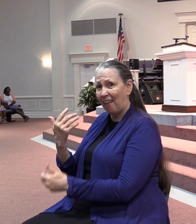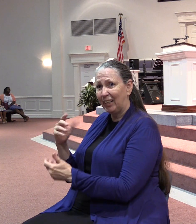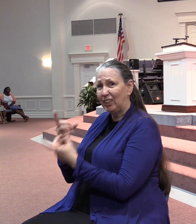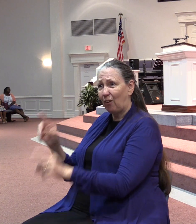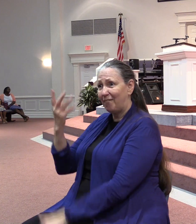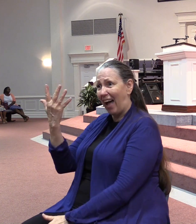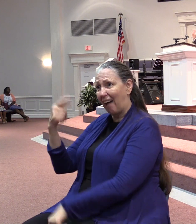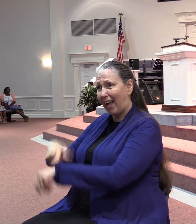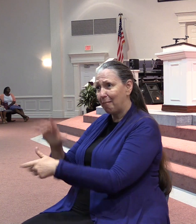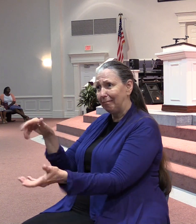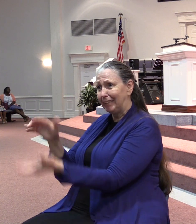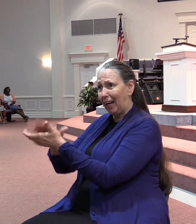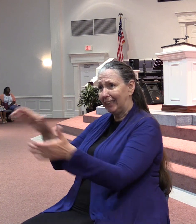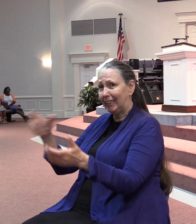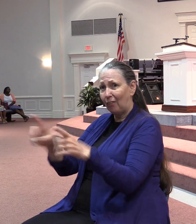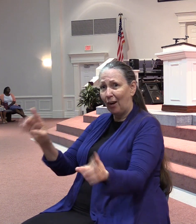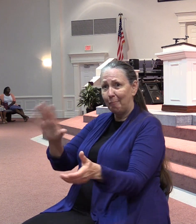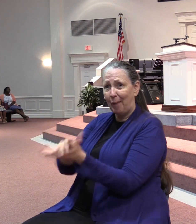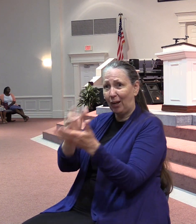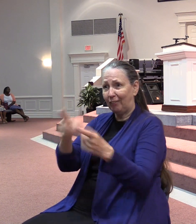divorce. And she had some issues.